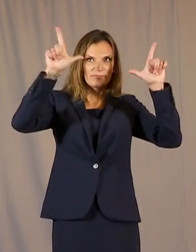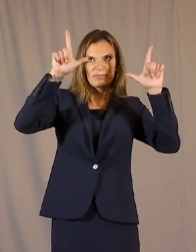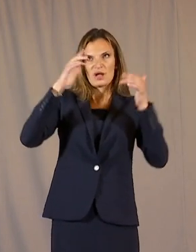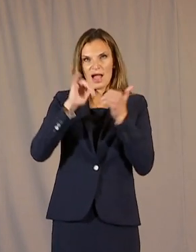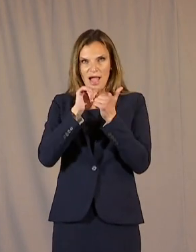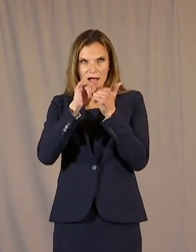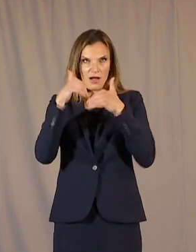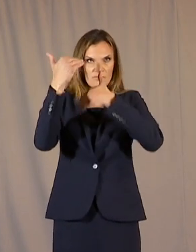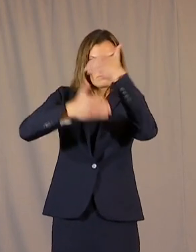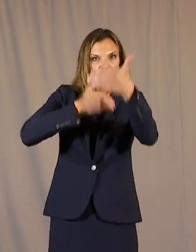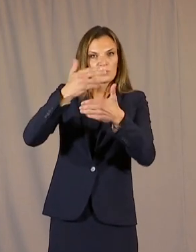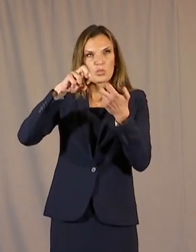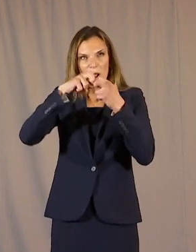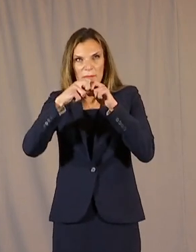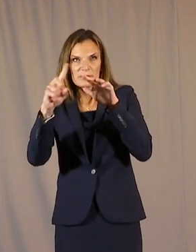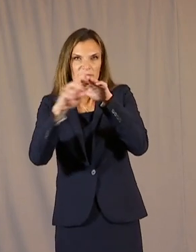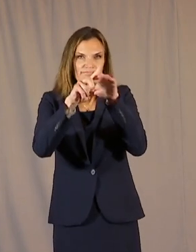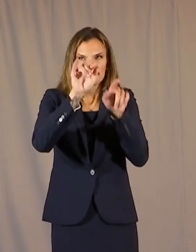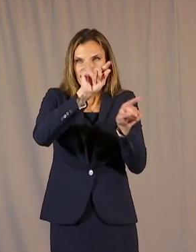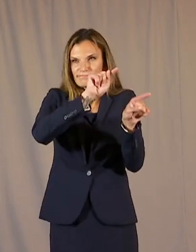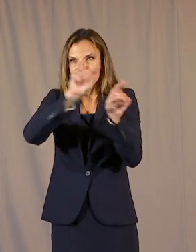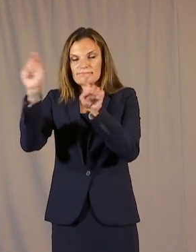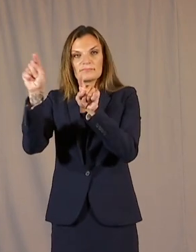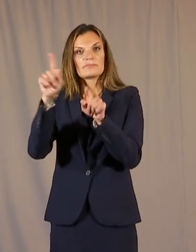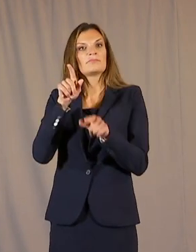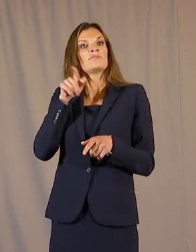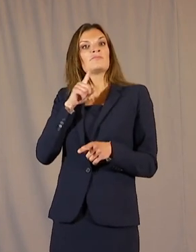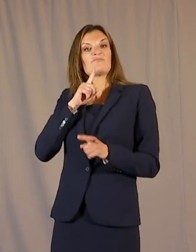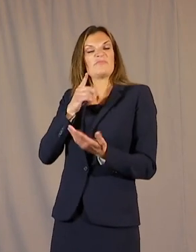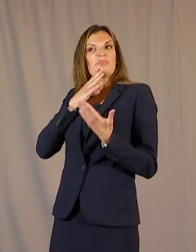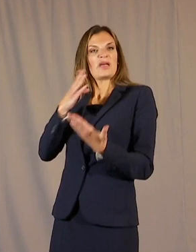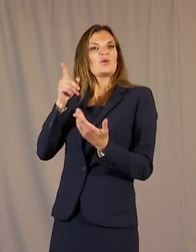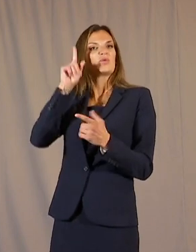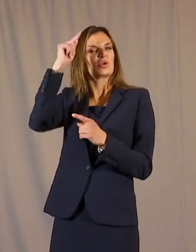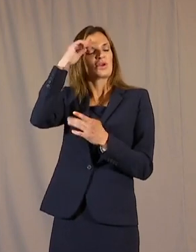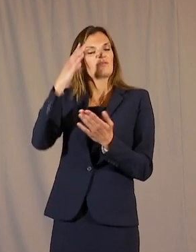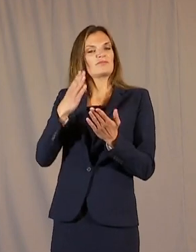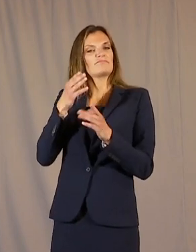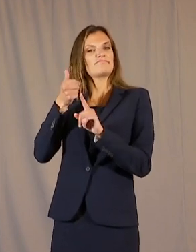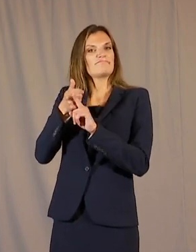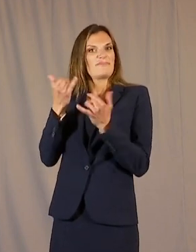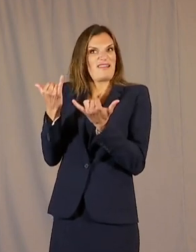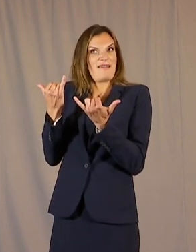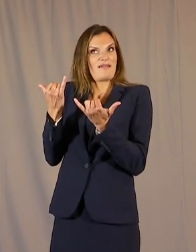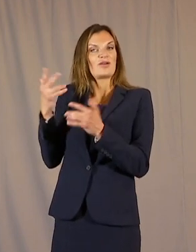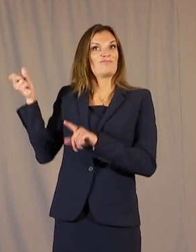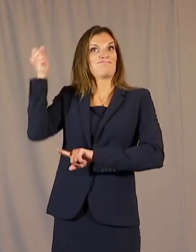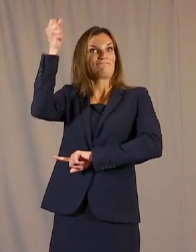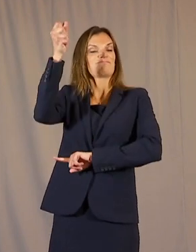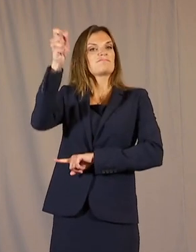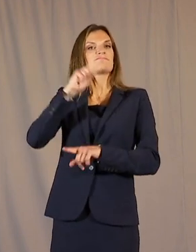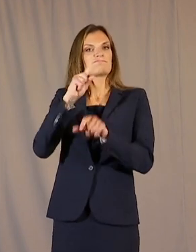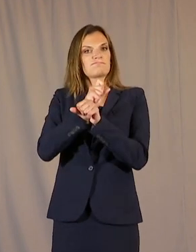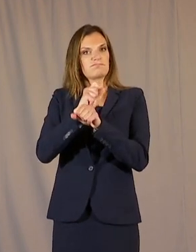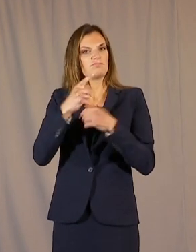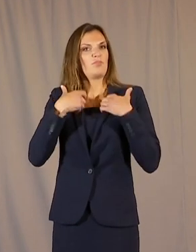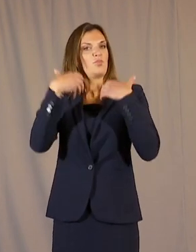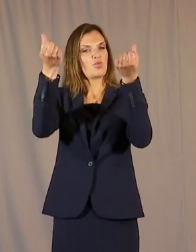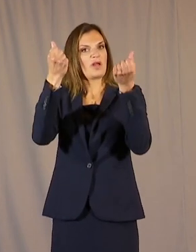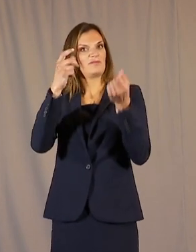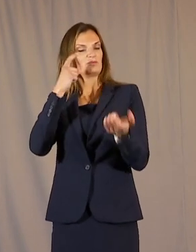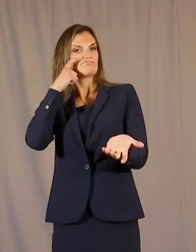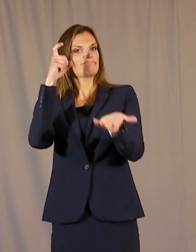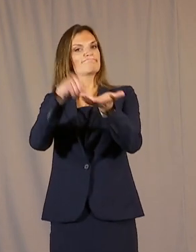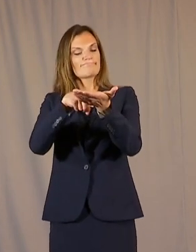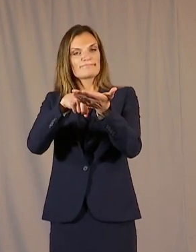problems. And so I think her leadership and her courage in stepping forward to both